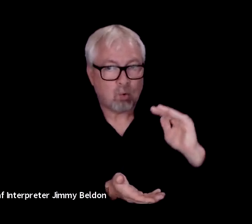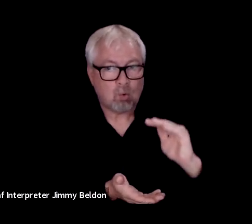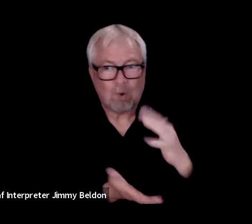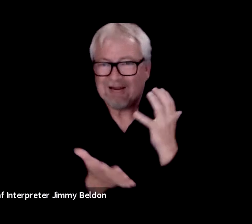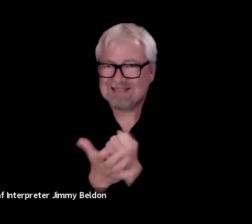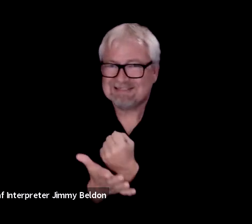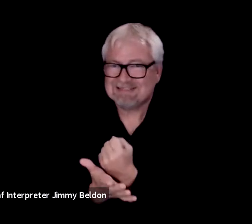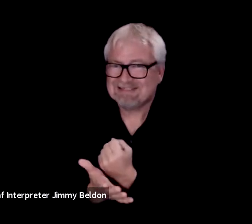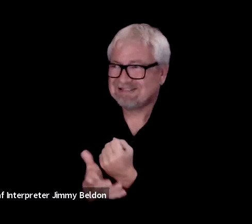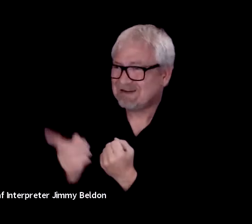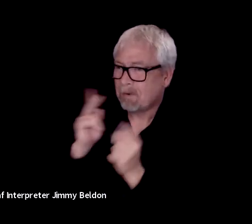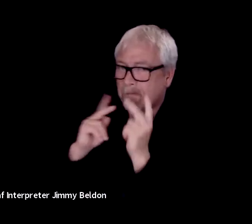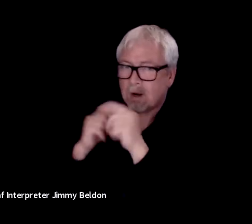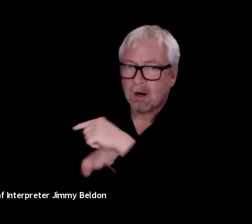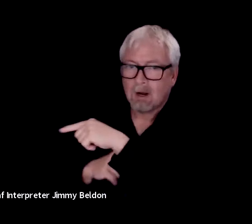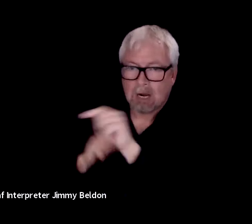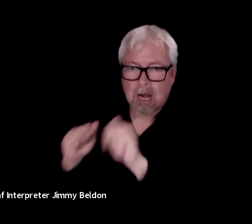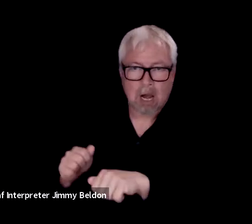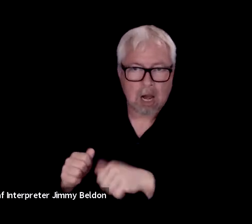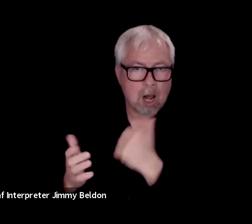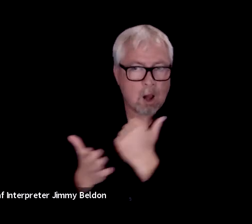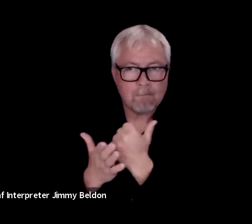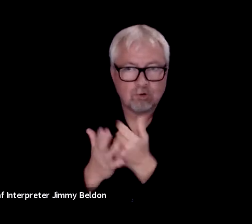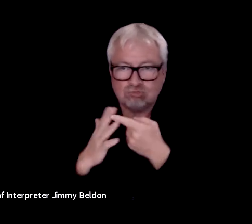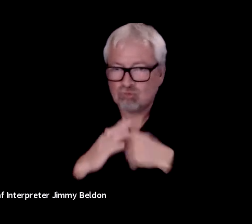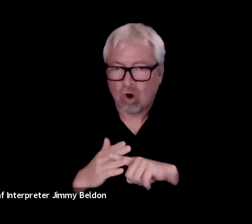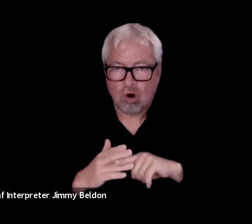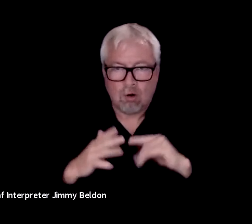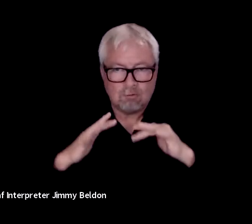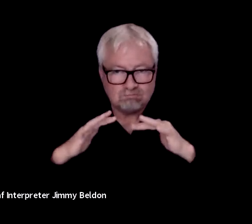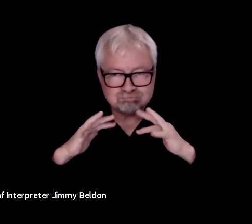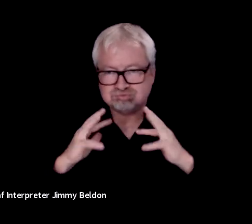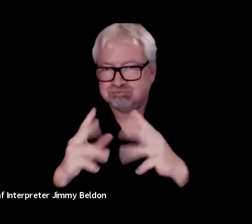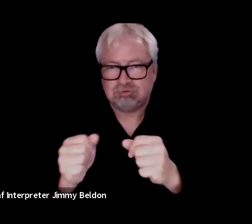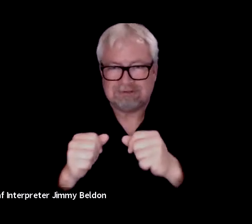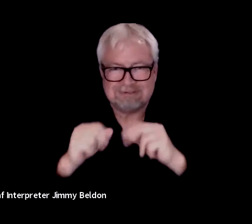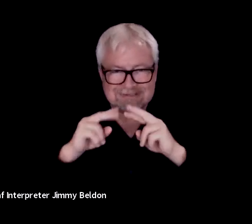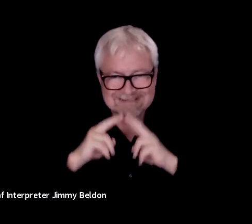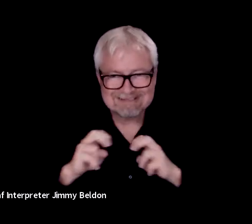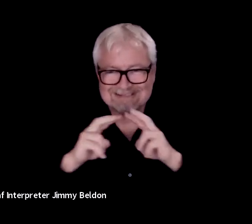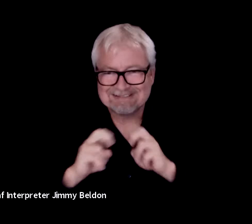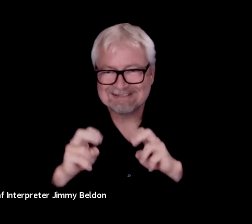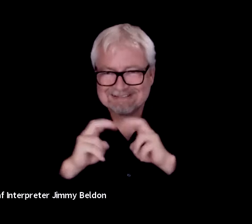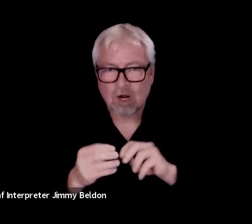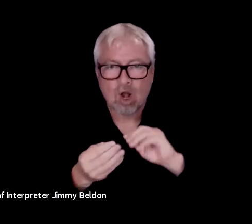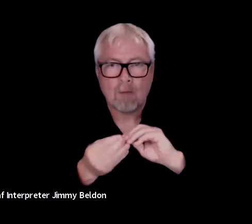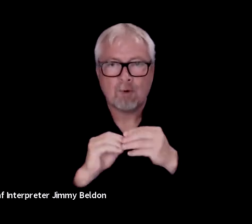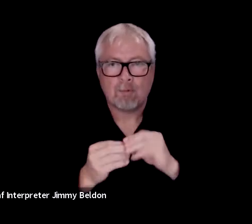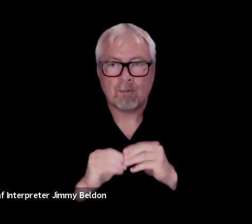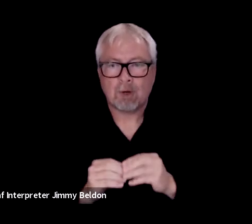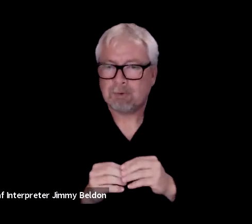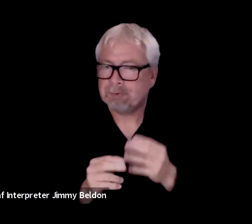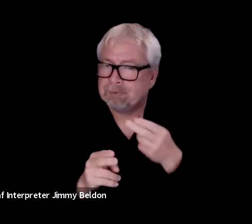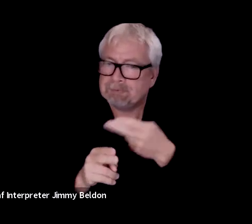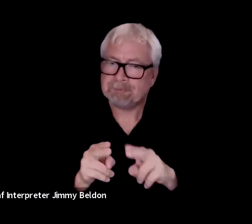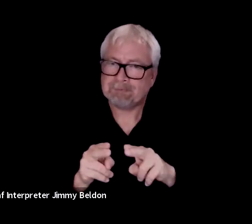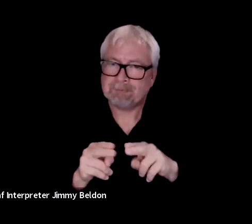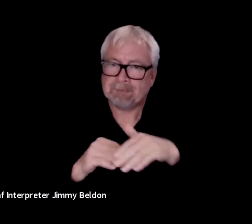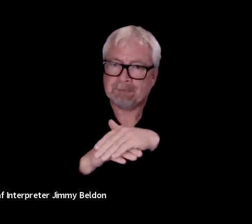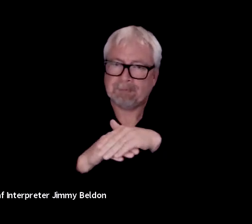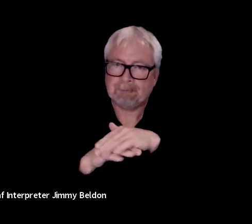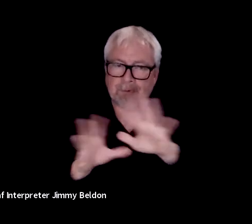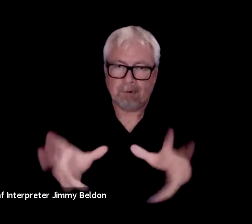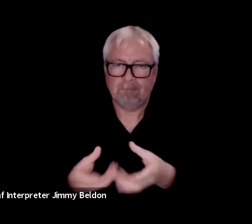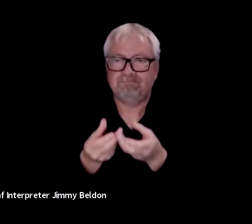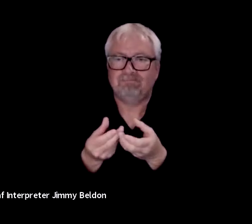A batch of cases and deaths from one of these data review projects for long-term care is being added to the data for today.